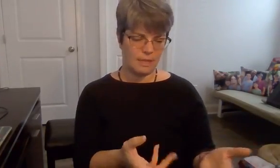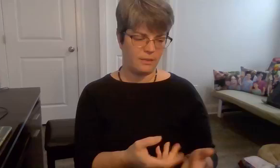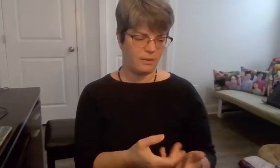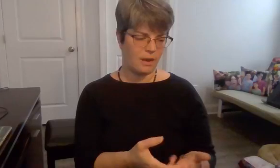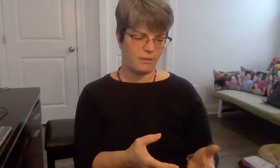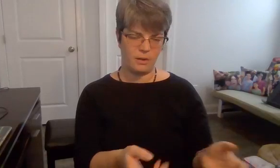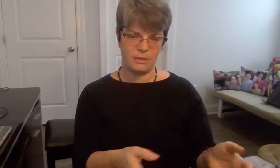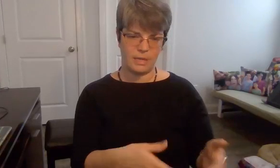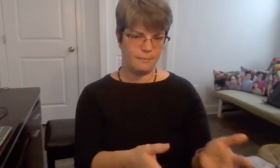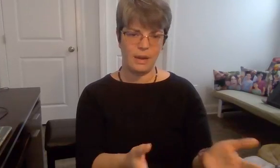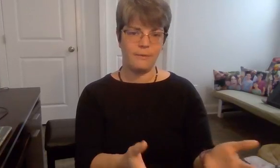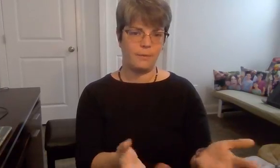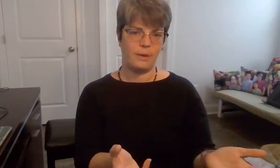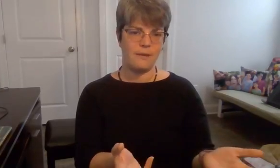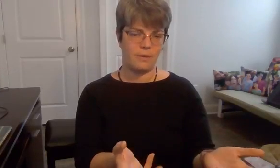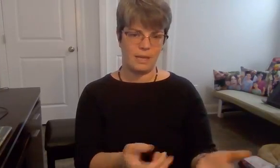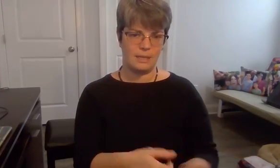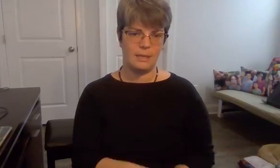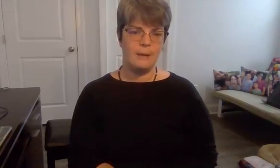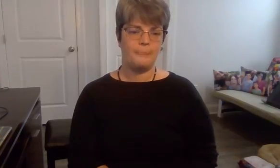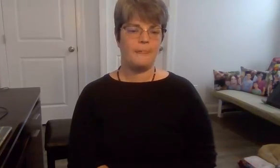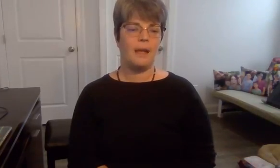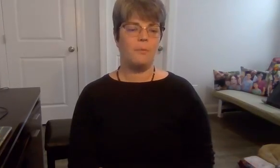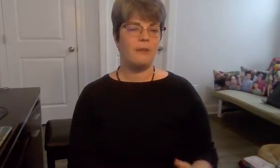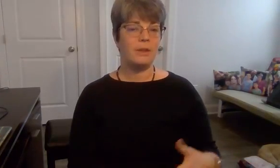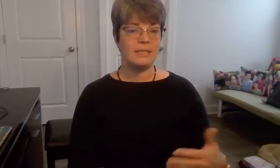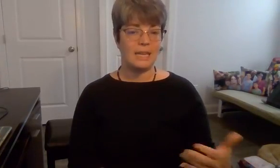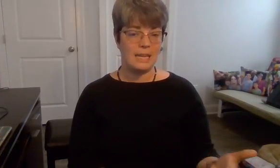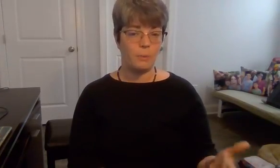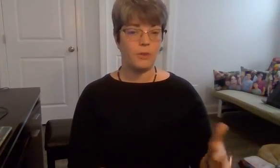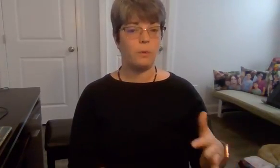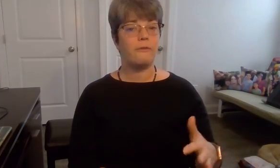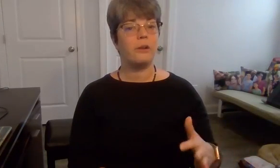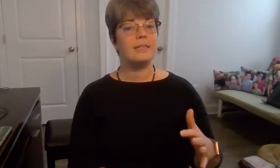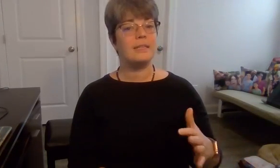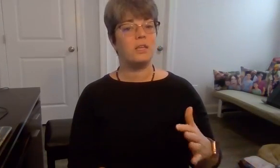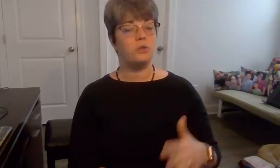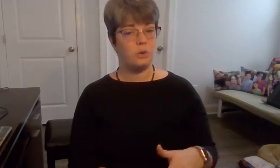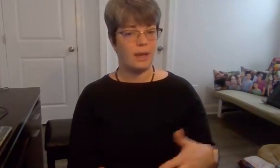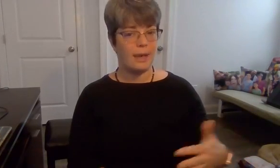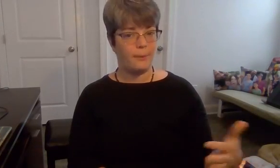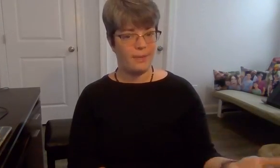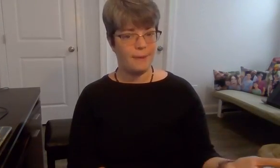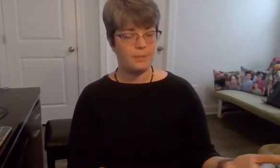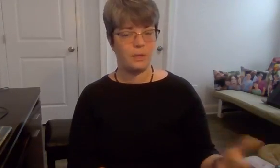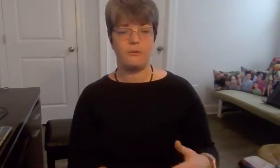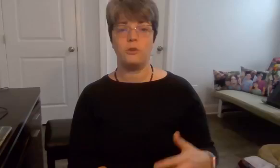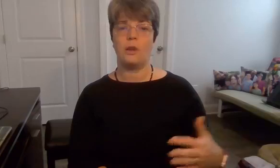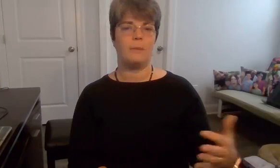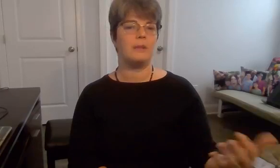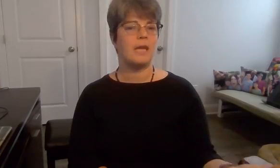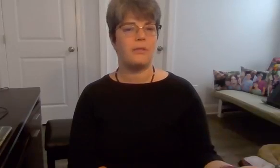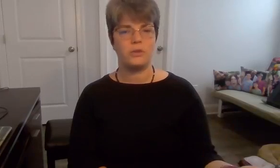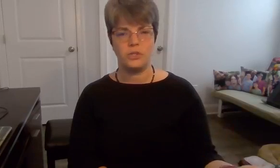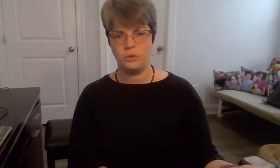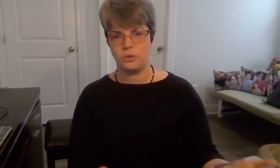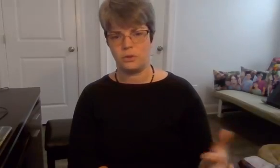and they're having a hard time, whatever it is, whatever it is they need help with, or whatever it is that you do to help them. So like if you're helping them tie their shoes, or you're